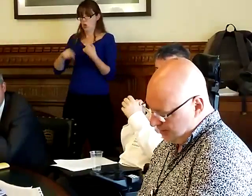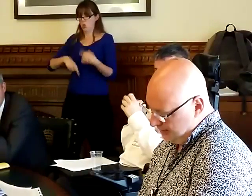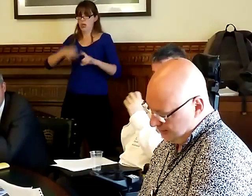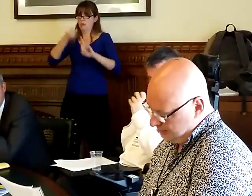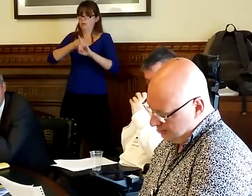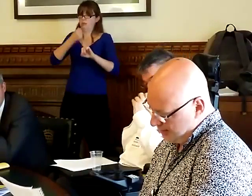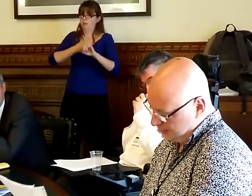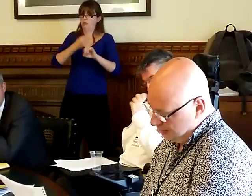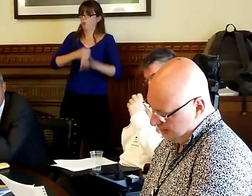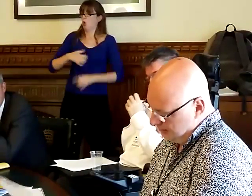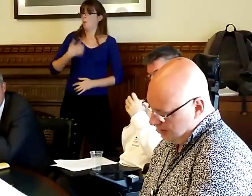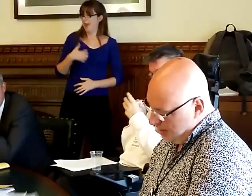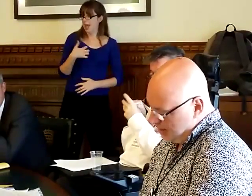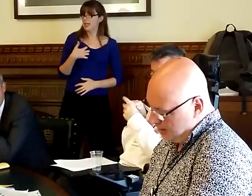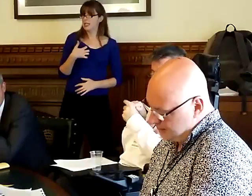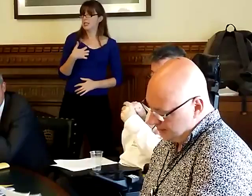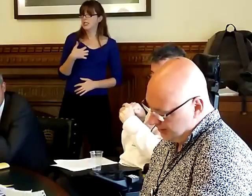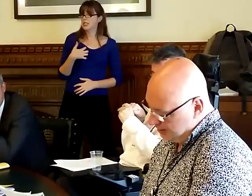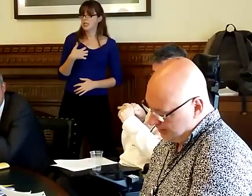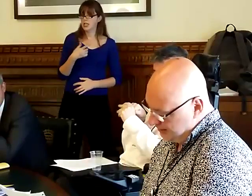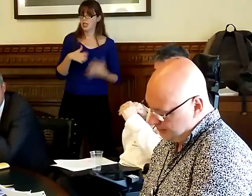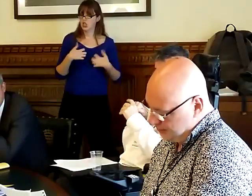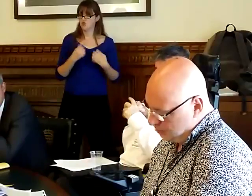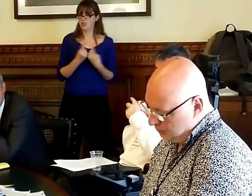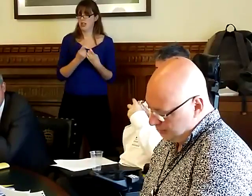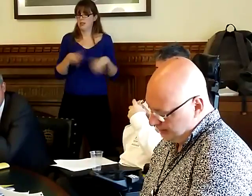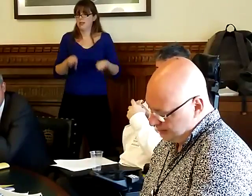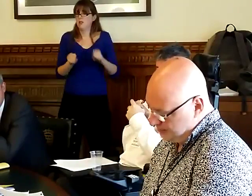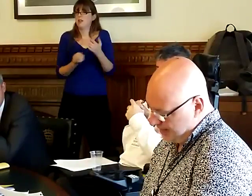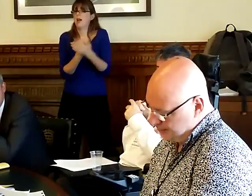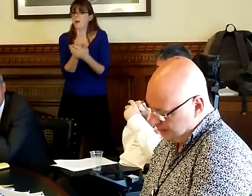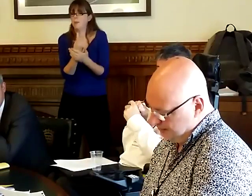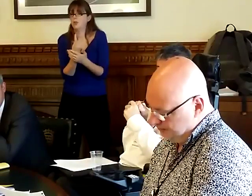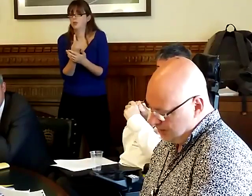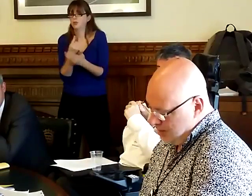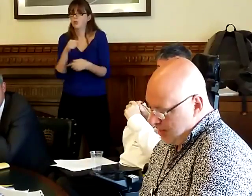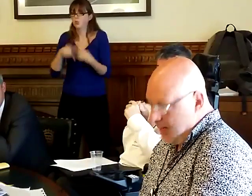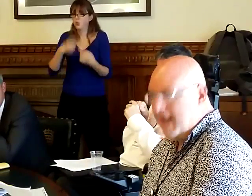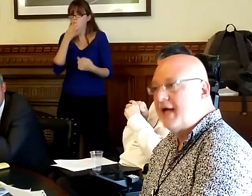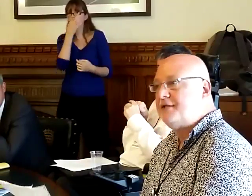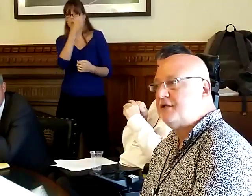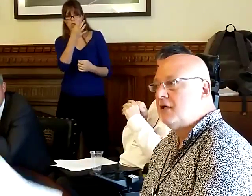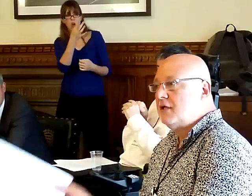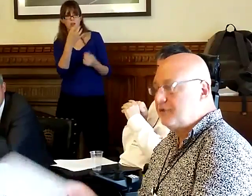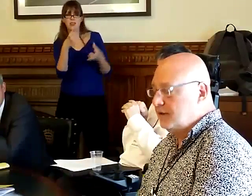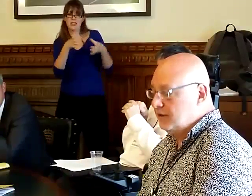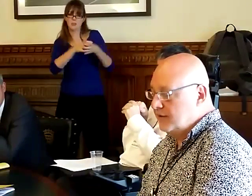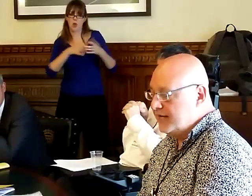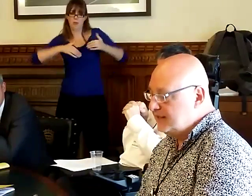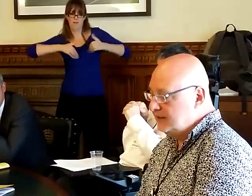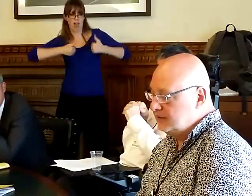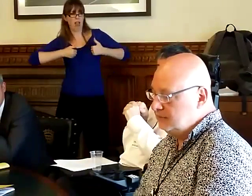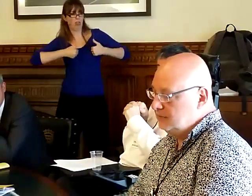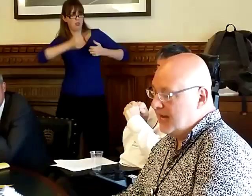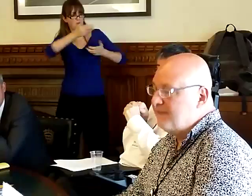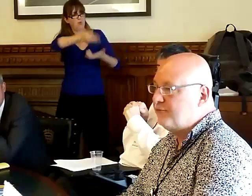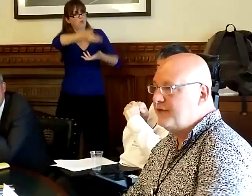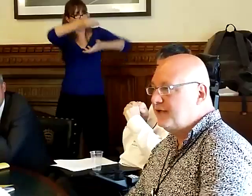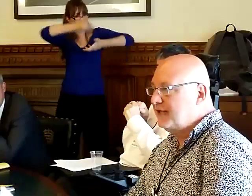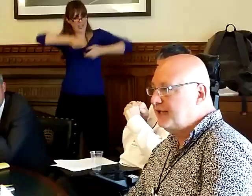made a complaint nationally and asked the DOH to order an inspection. And they